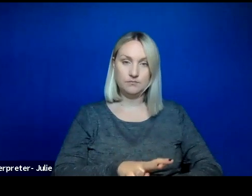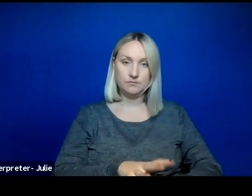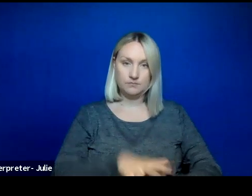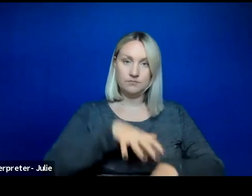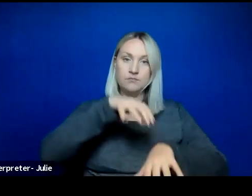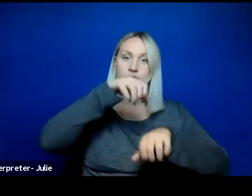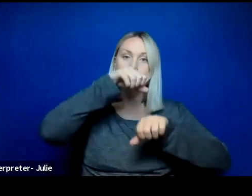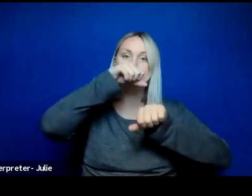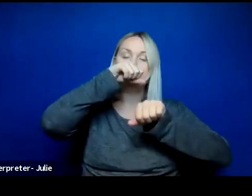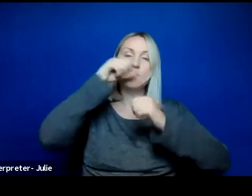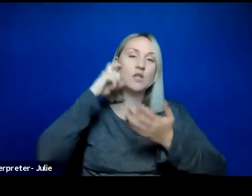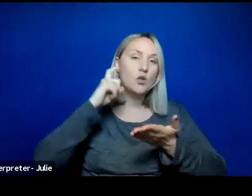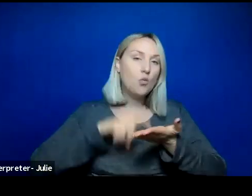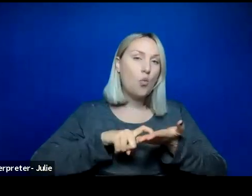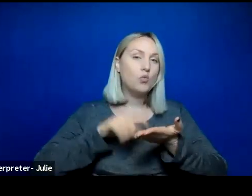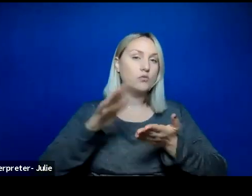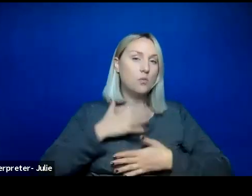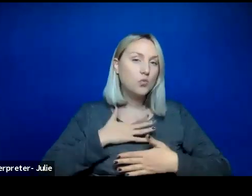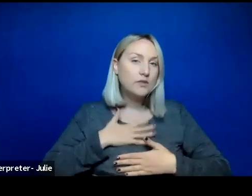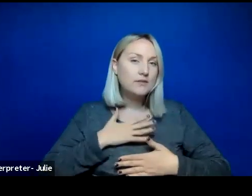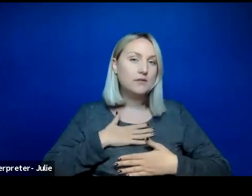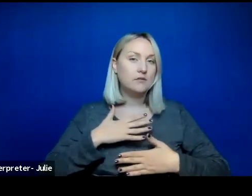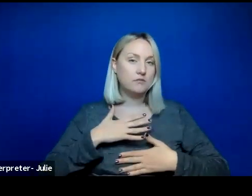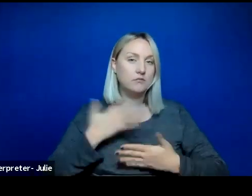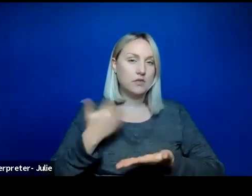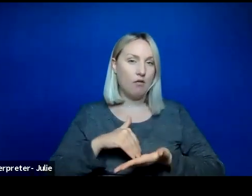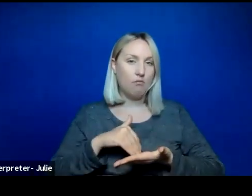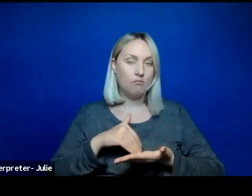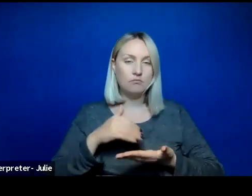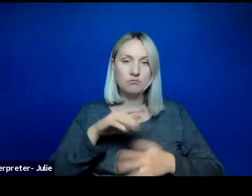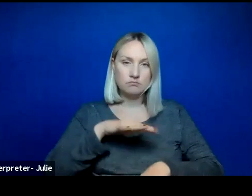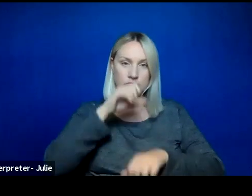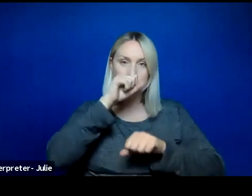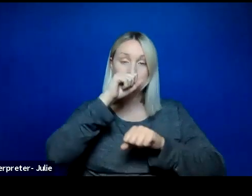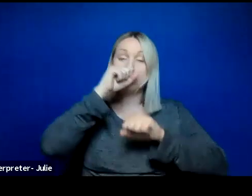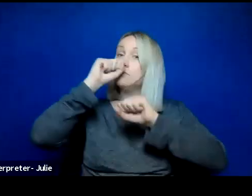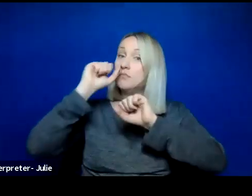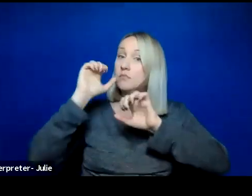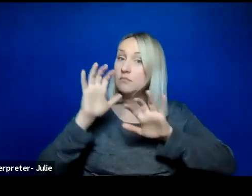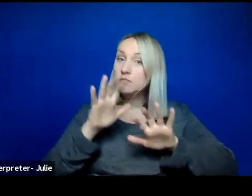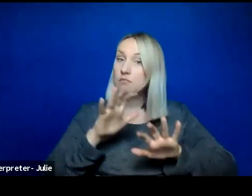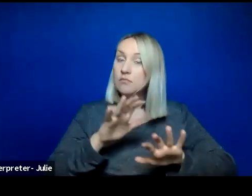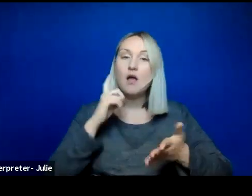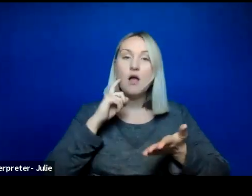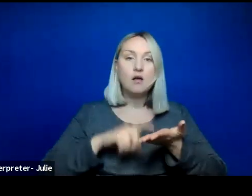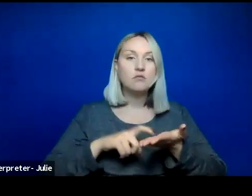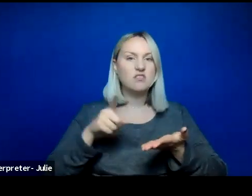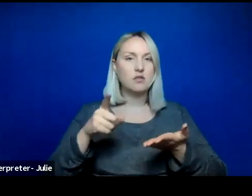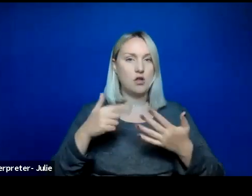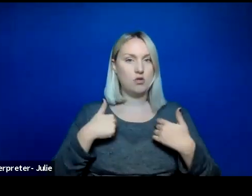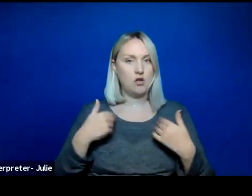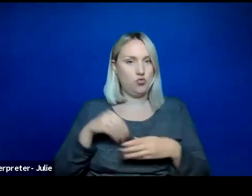Inhale, notice the space you're breathing into. And then exhale, notice the space you